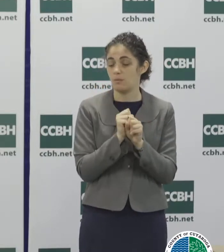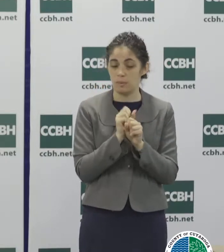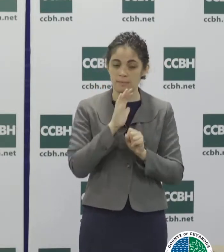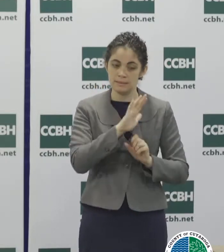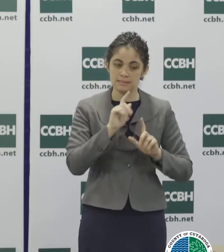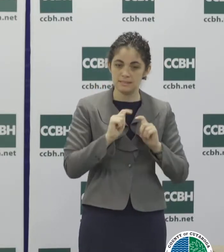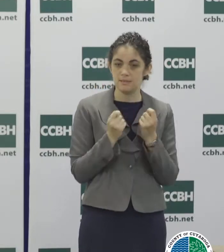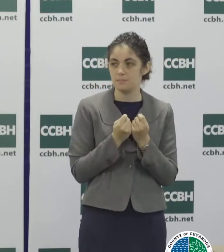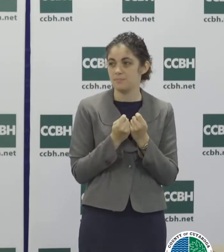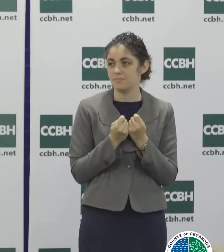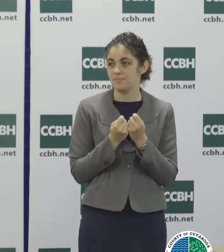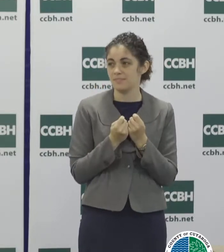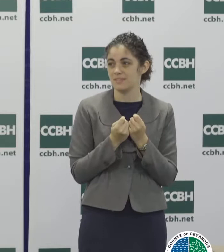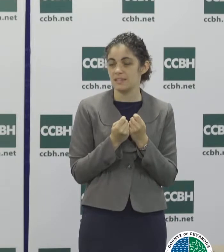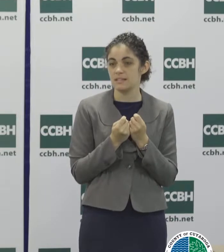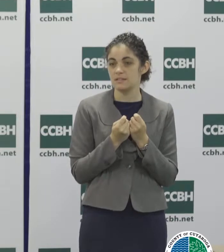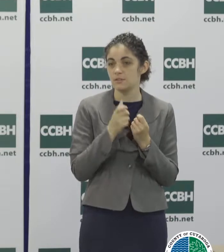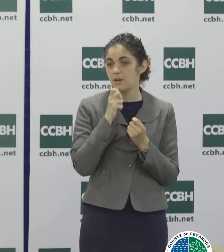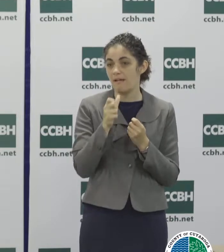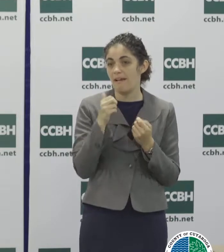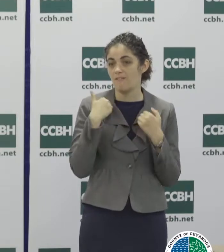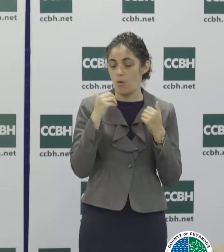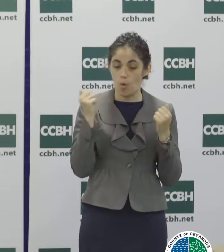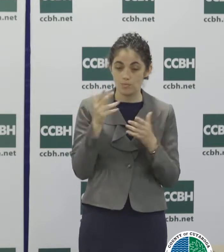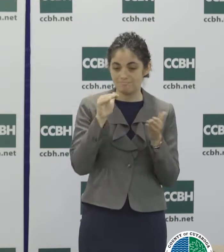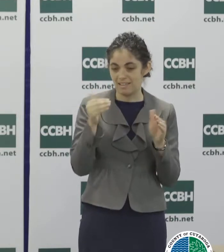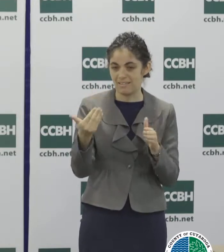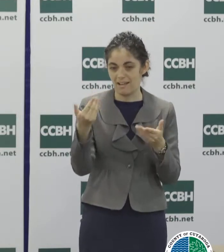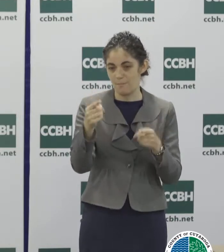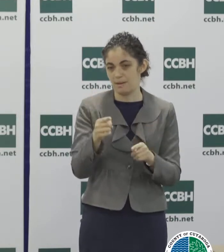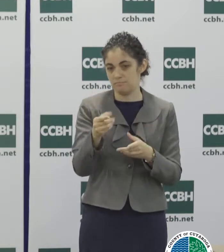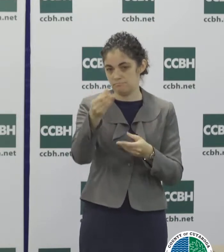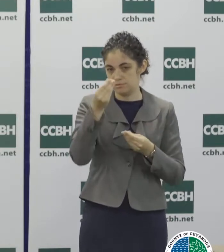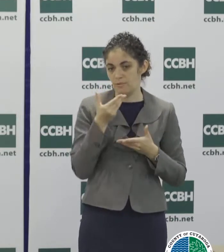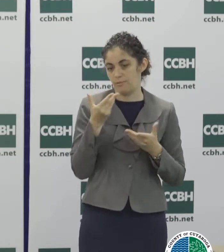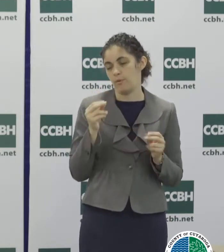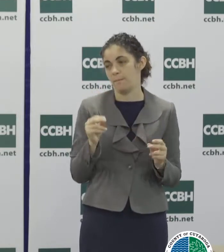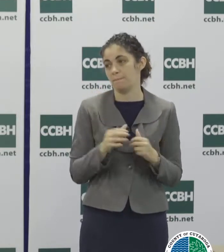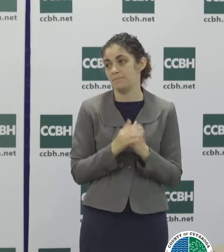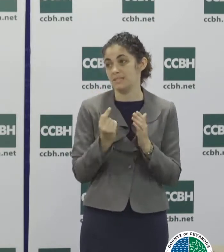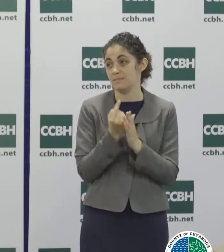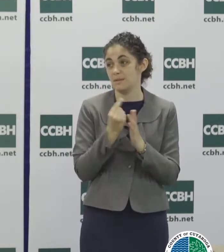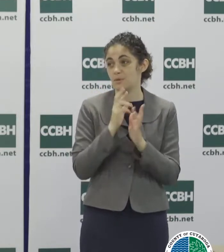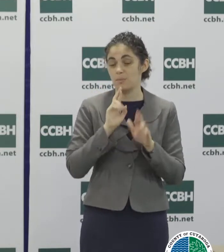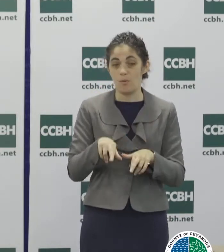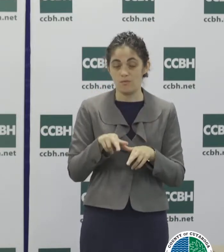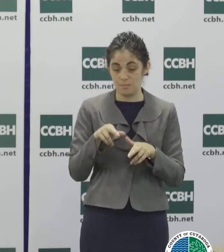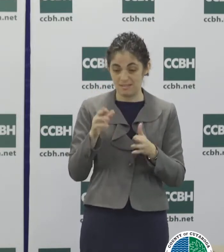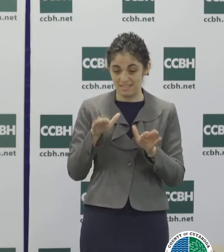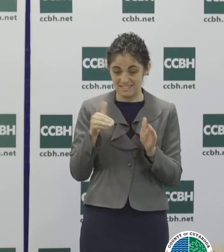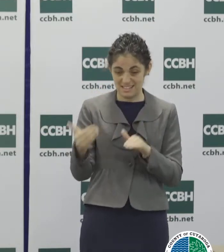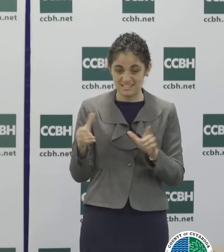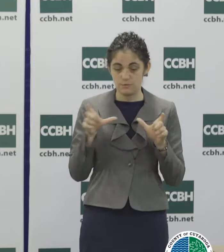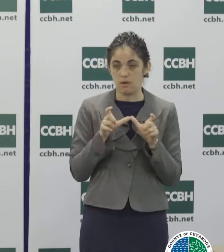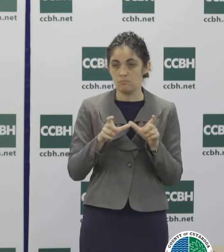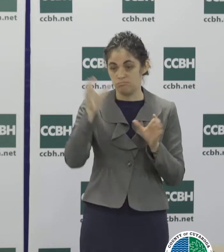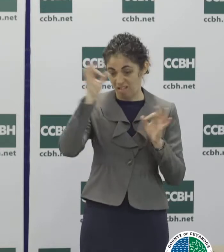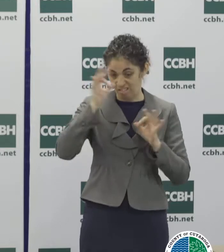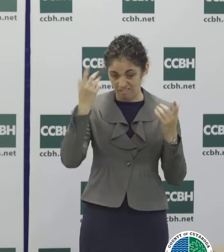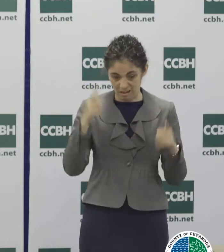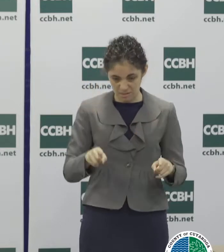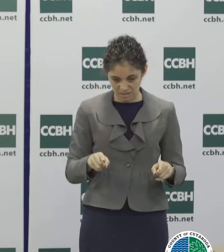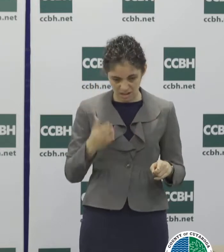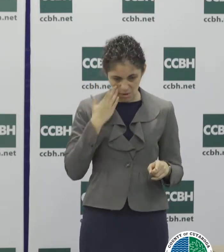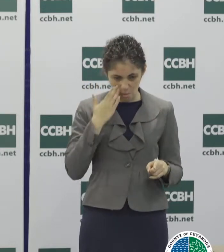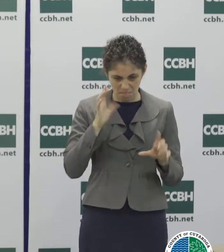team, but they don't receive every fatality report. And so sometimes we get reports from death certificates, and we had no knowledge of this person